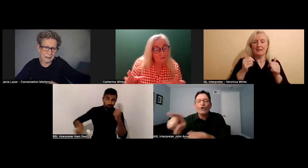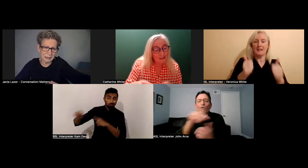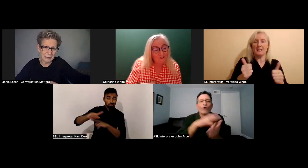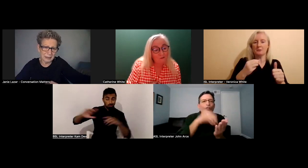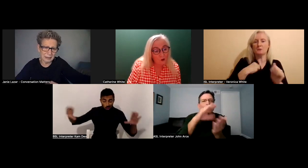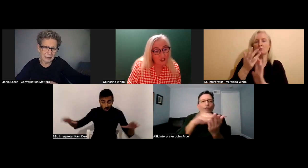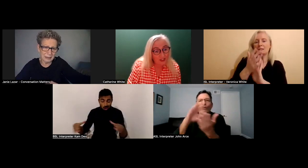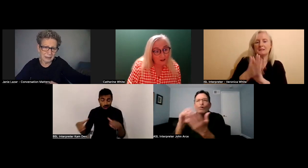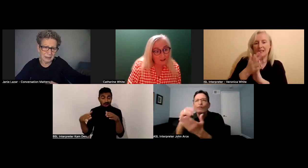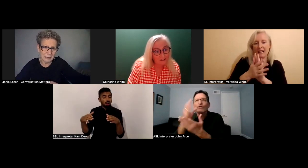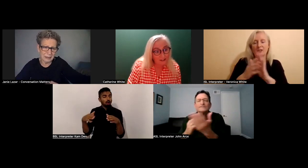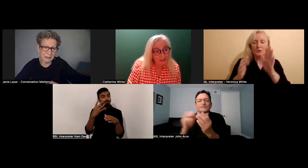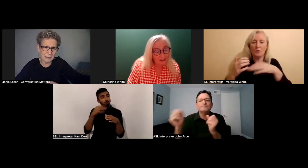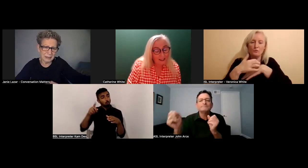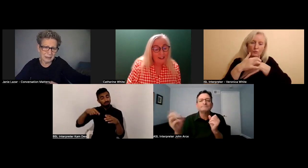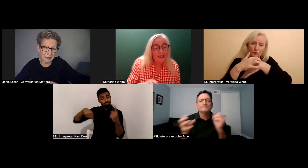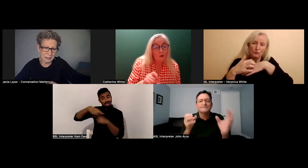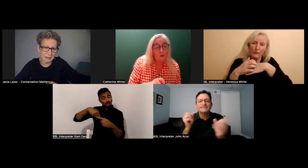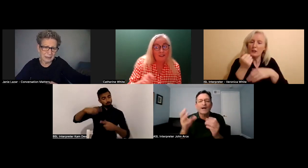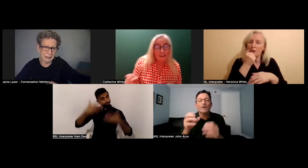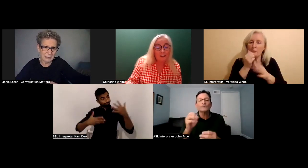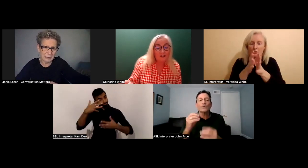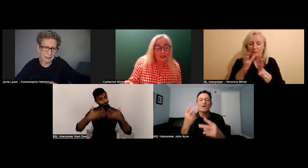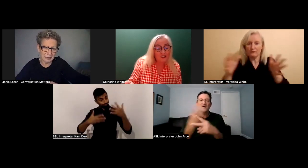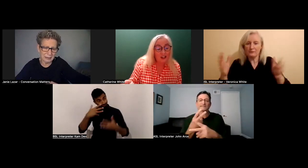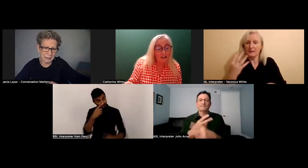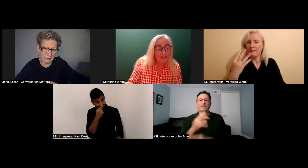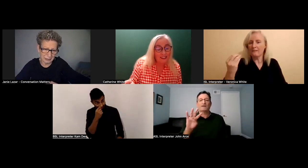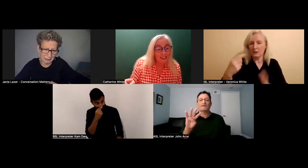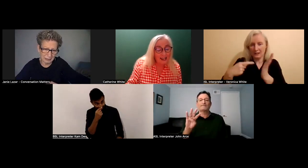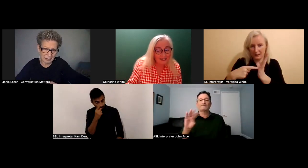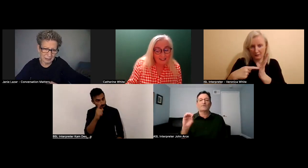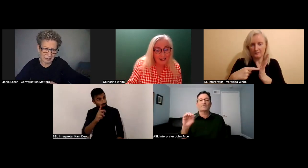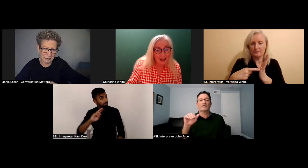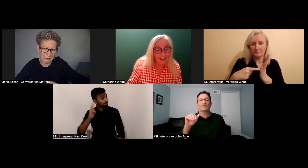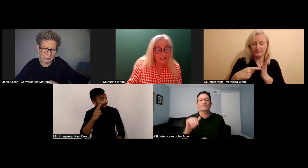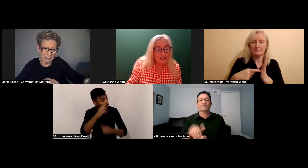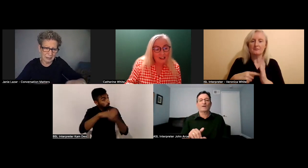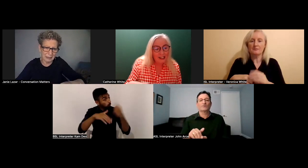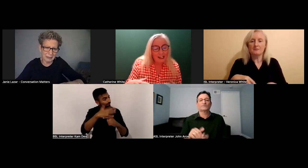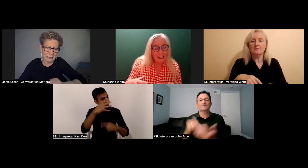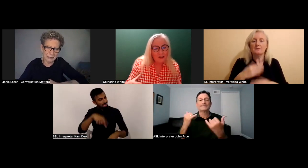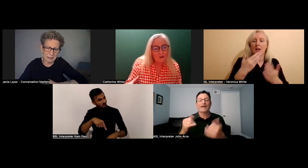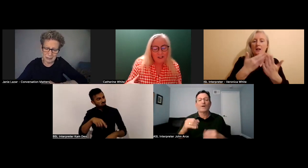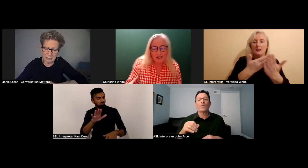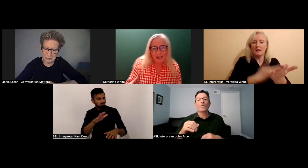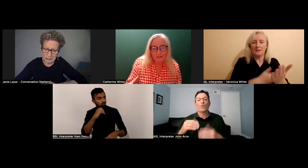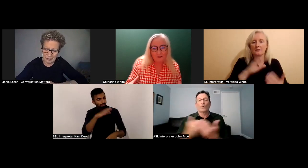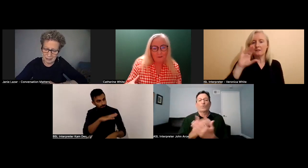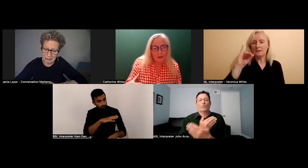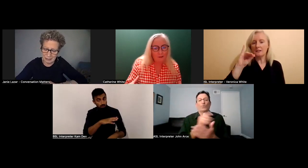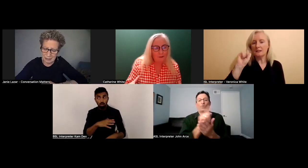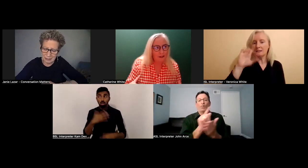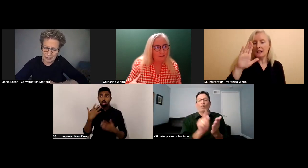So estimate 40,000. Now, with the introduction of the ISL Act, it's going to